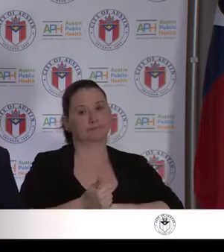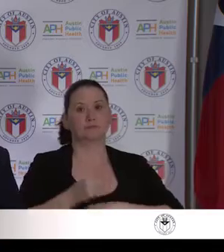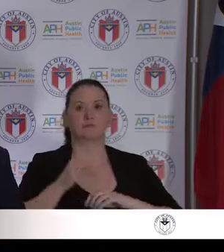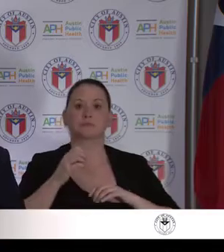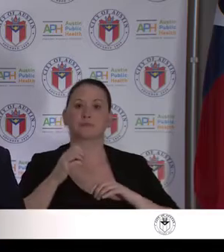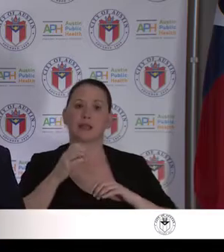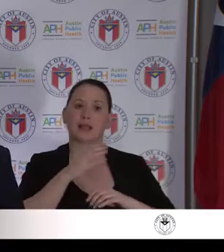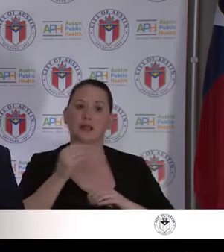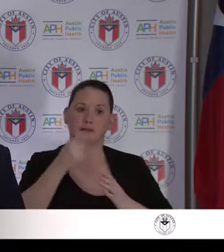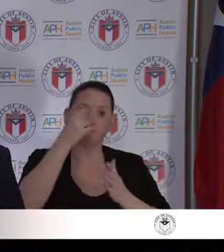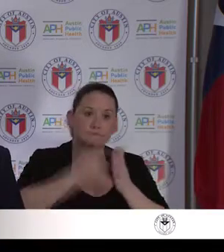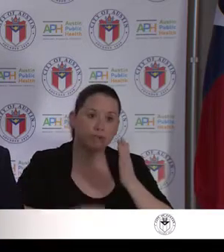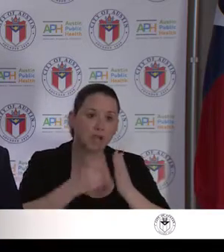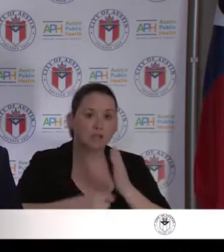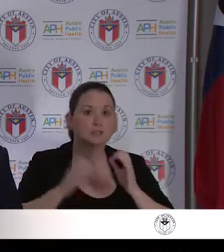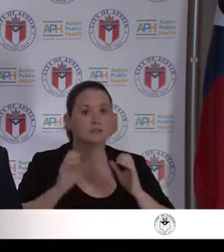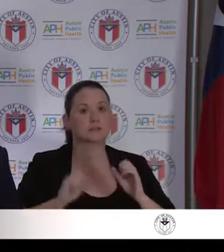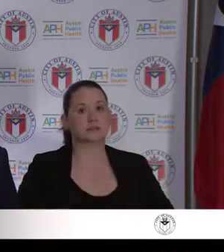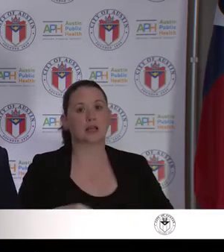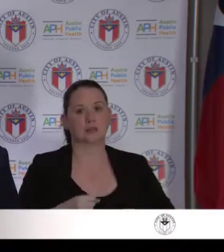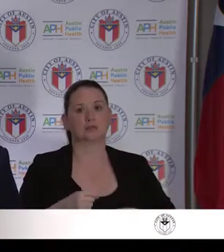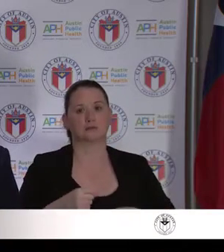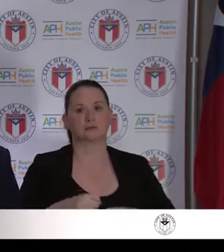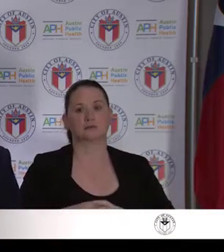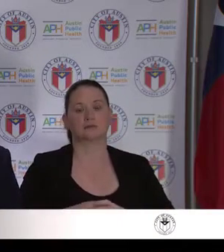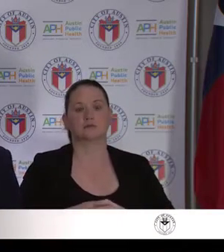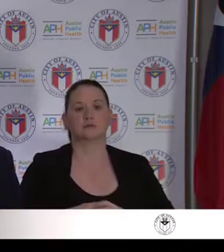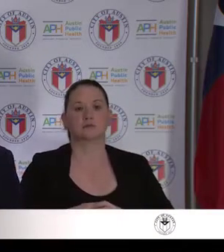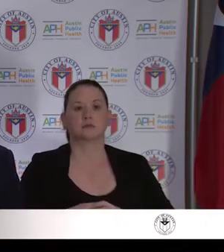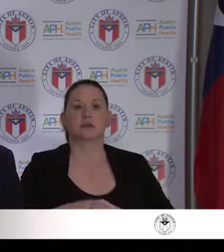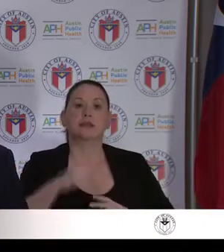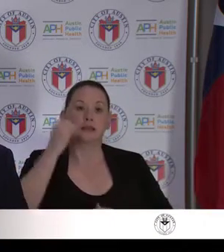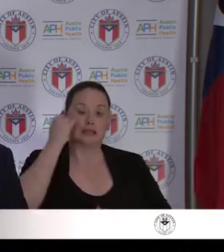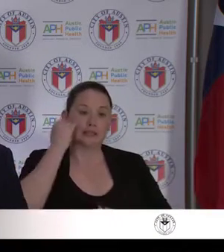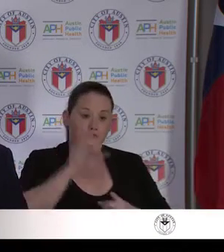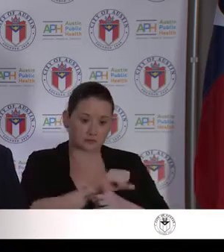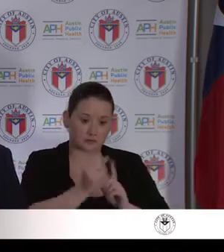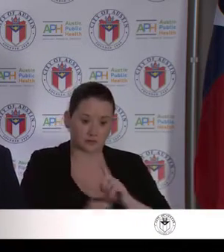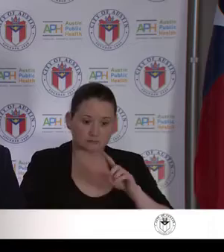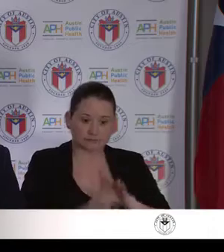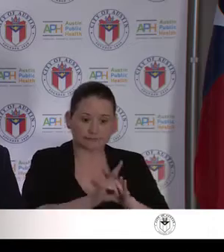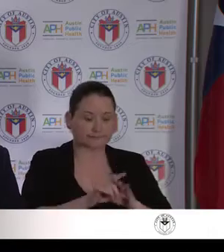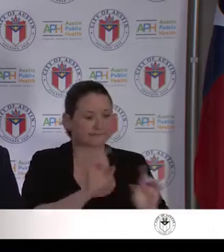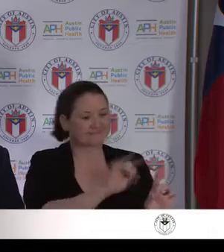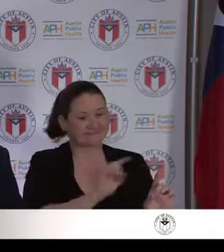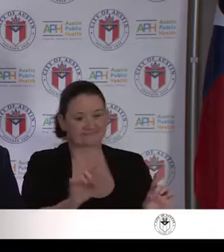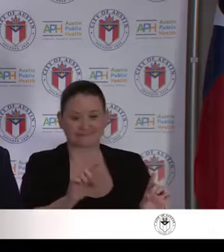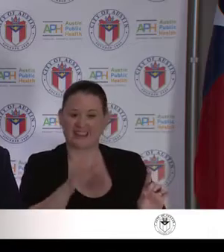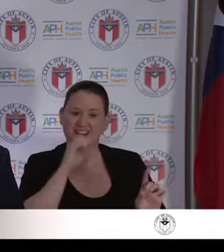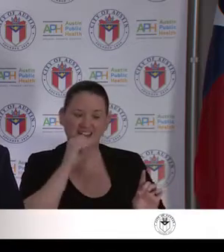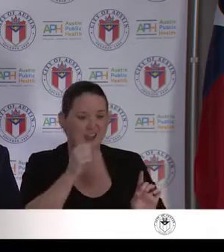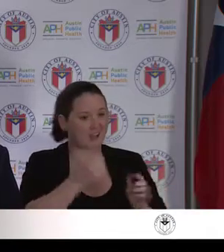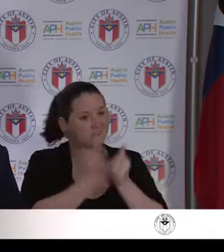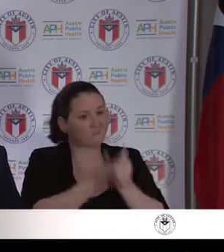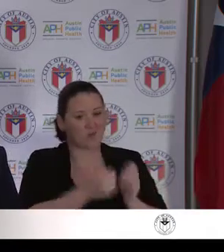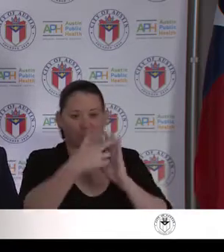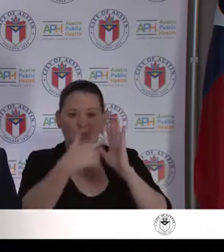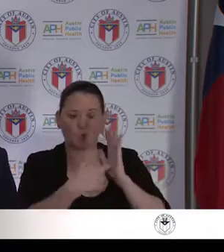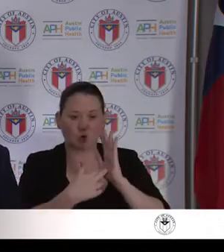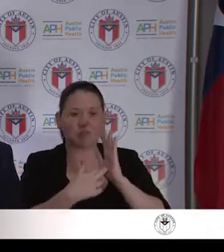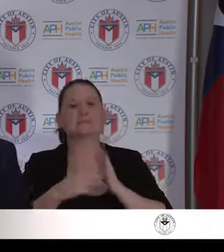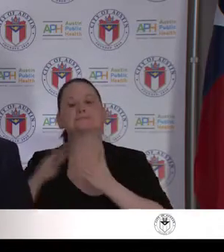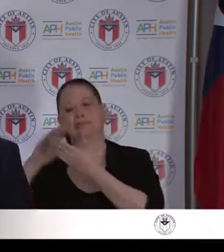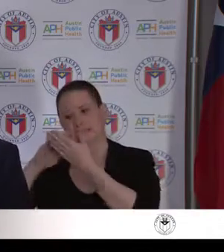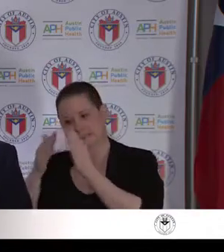enforceable by fines. So absolutely, if we have a situation where people are not enforcing the rules, then